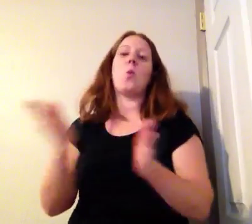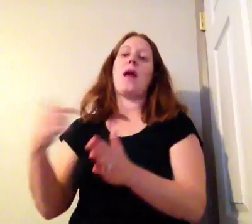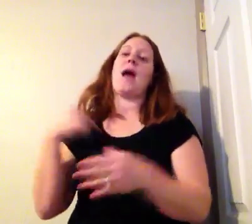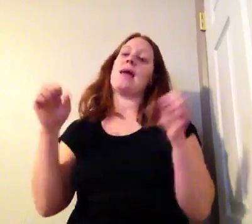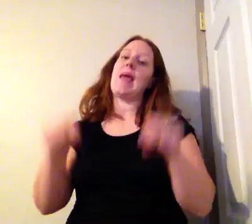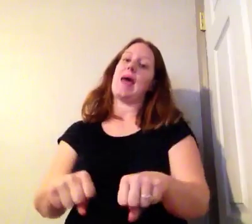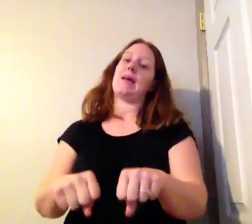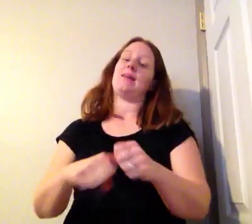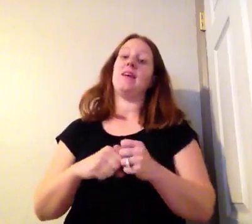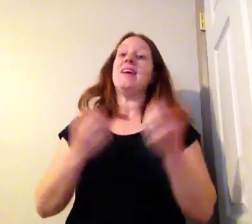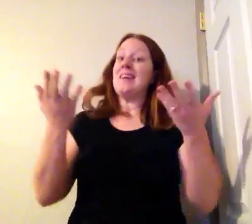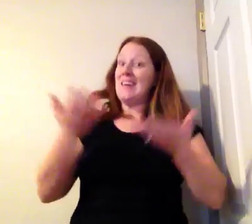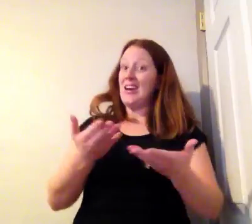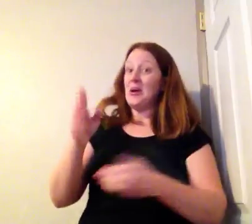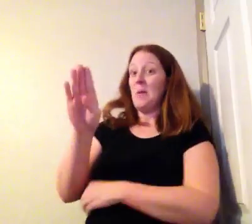many of you were valedictorian in that class?